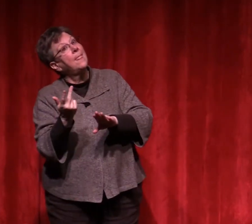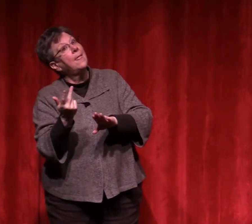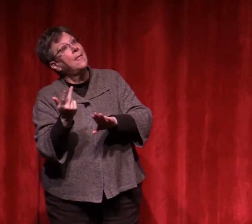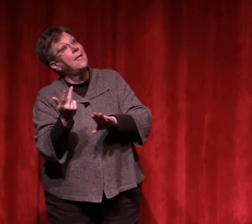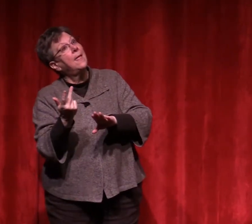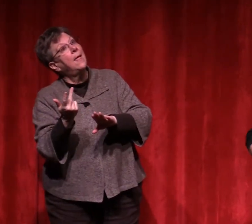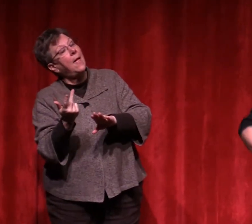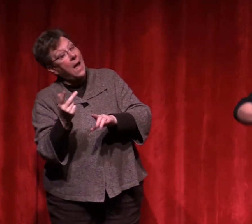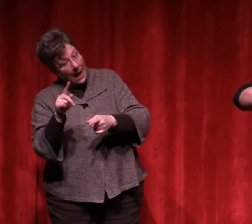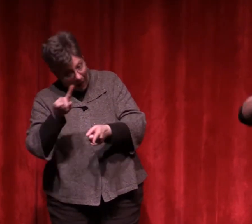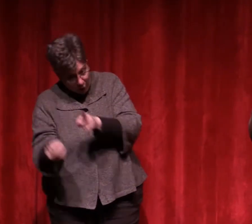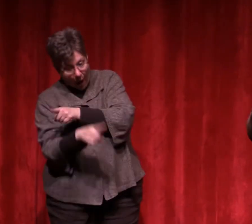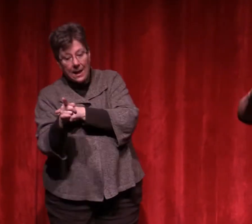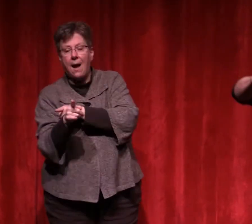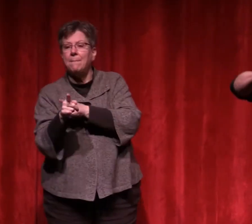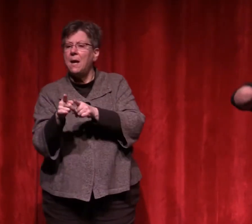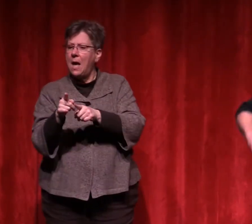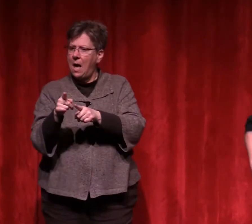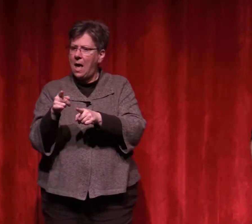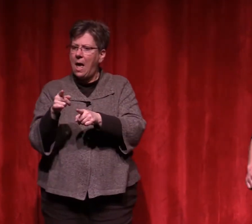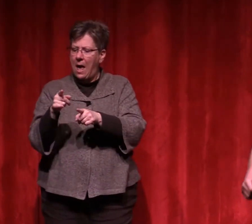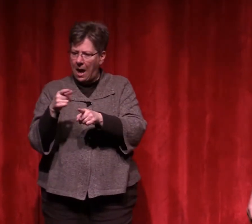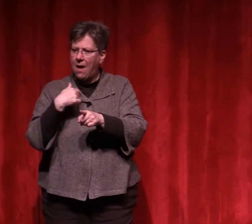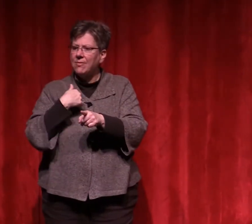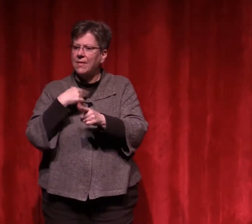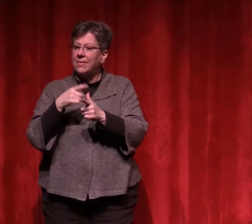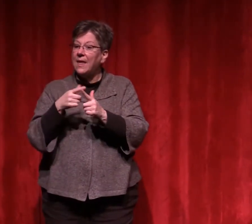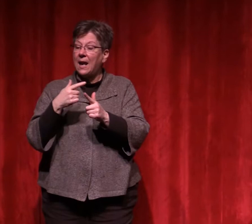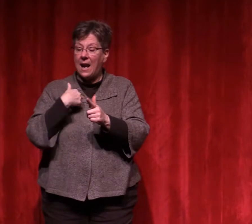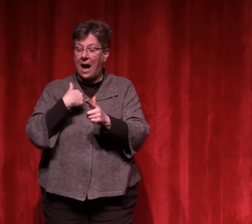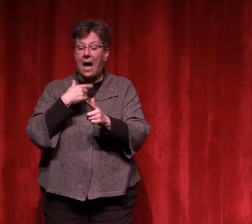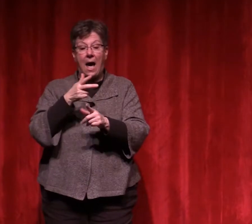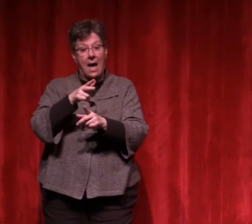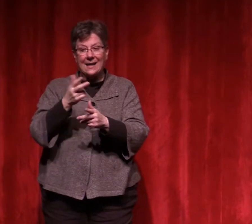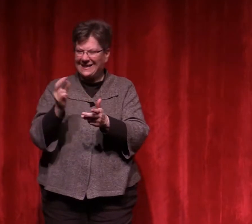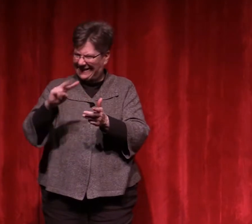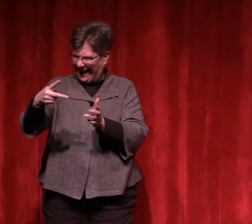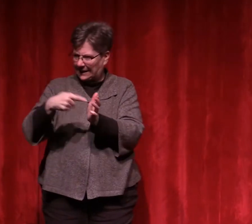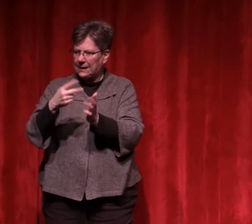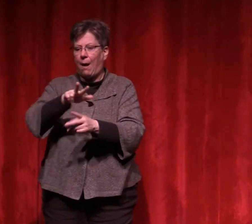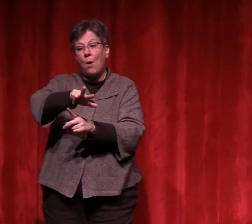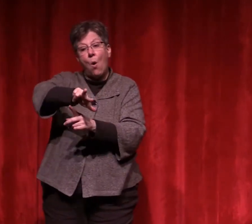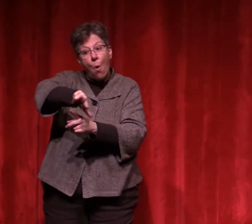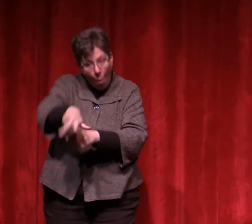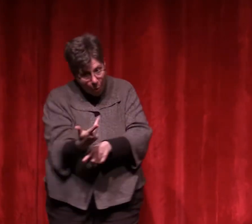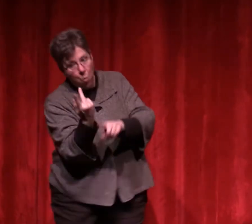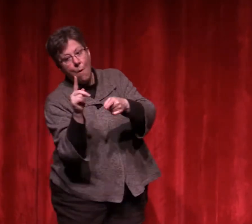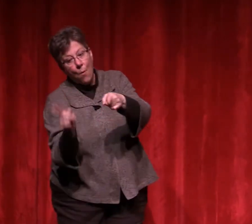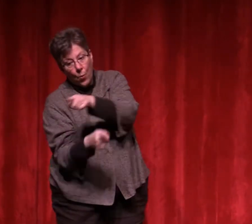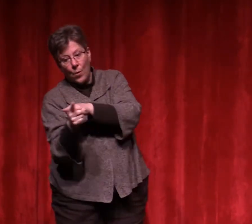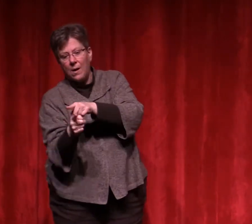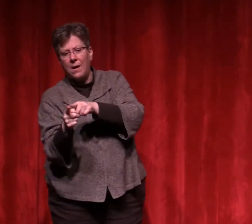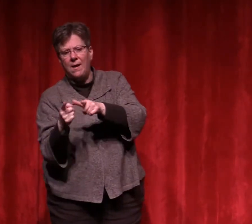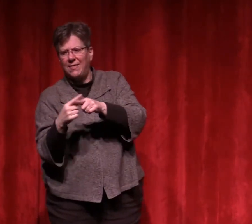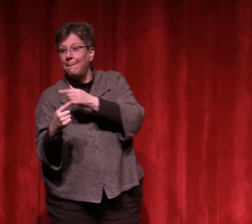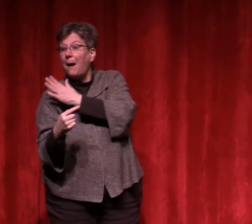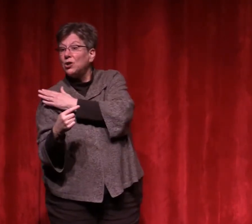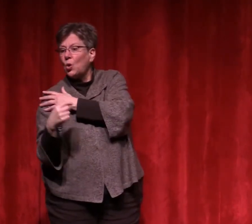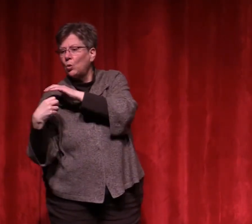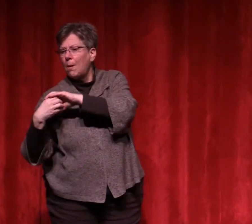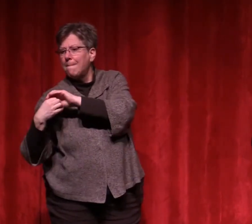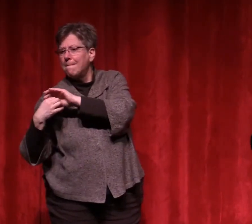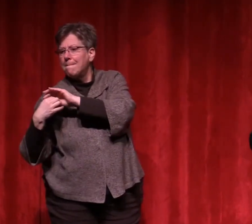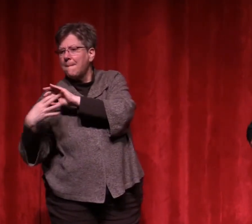got blown over by another wave. I did it again, and my shoulder popped out. I was back underwater, battling, couldn't